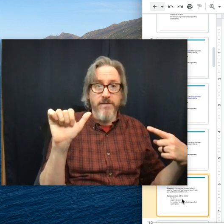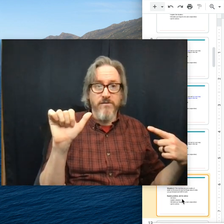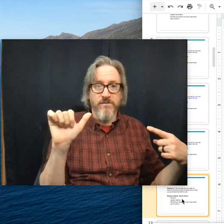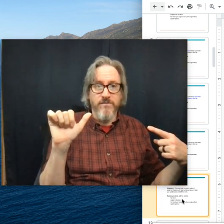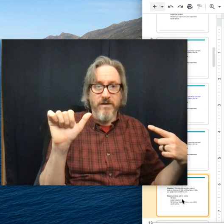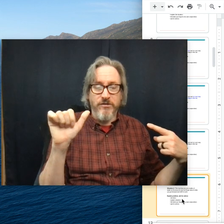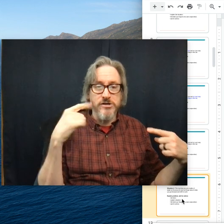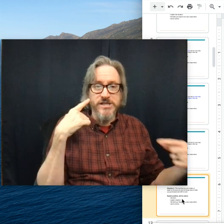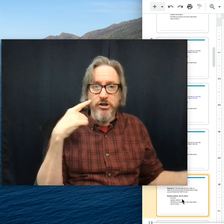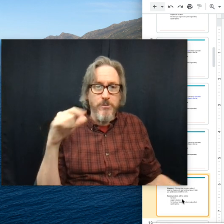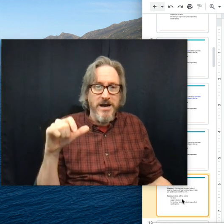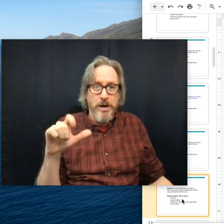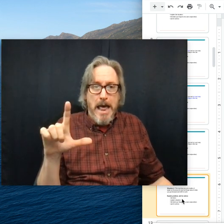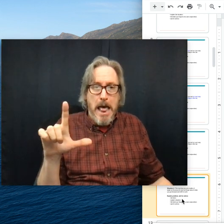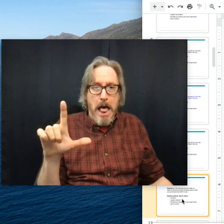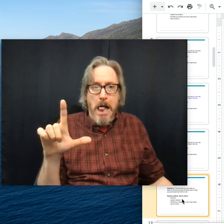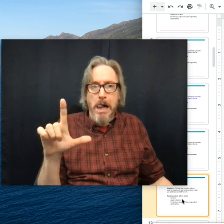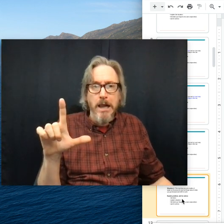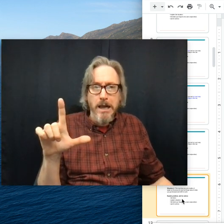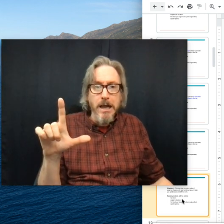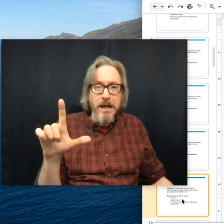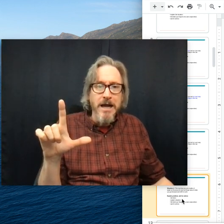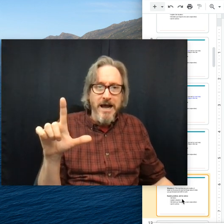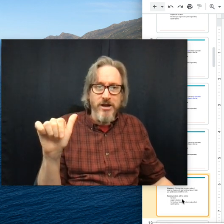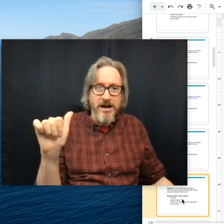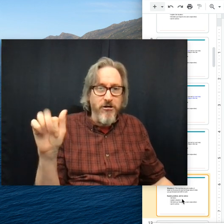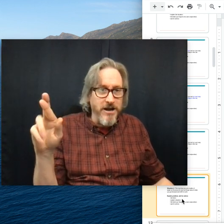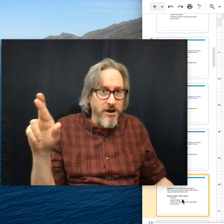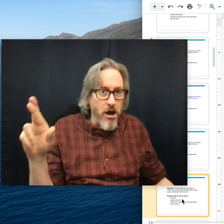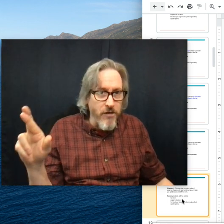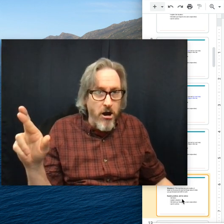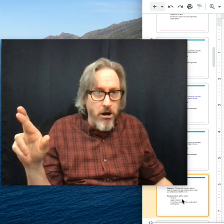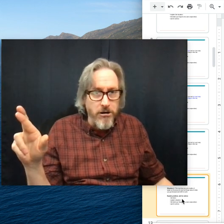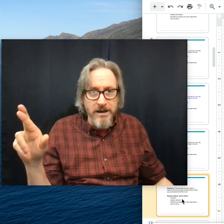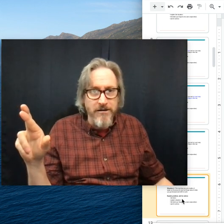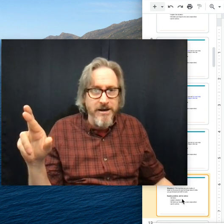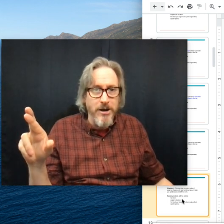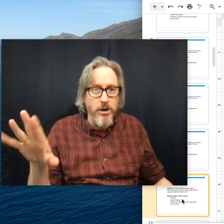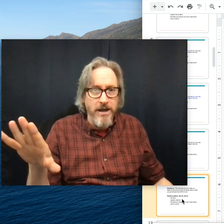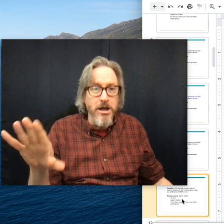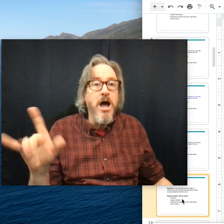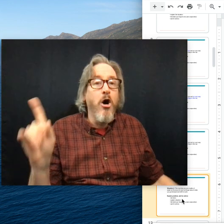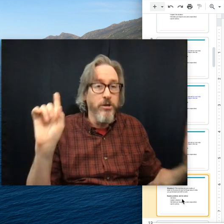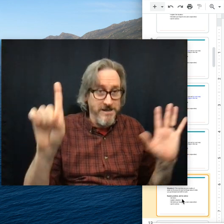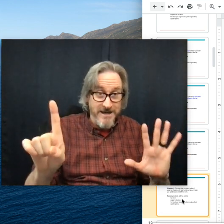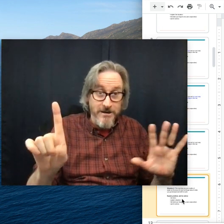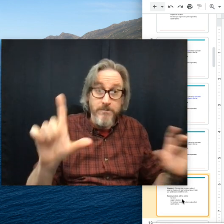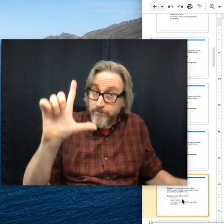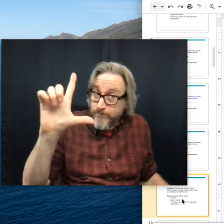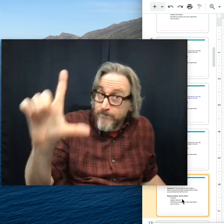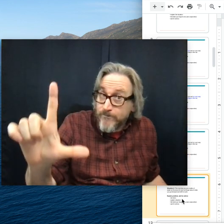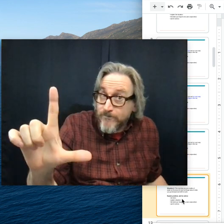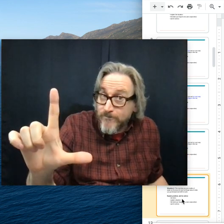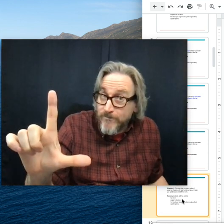they're still in their mind going L, and you're like already on the R in Larry, and like, okay, hold on a